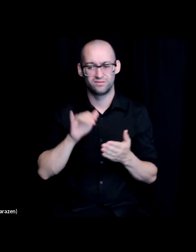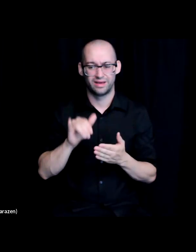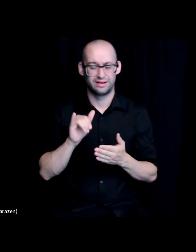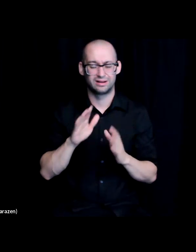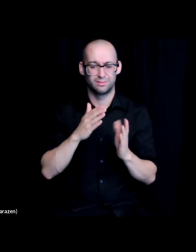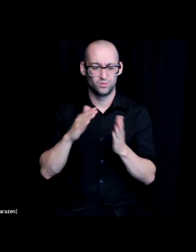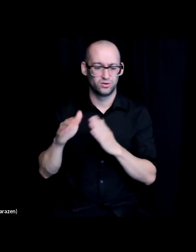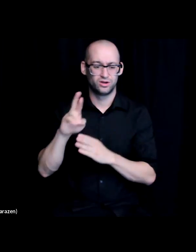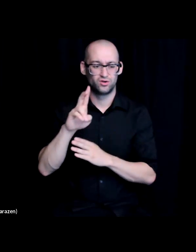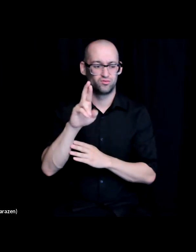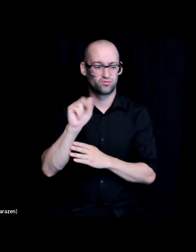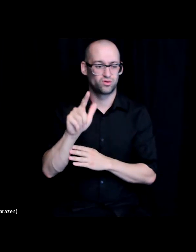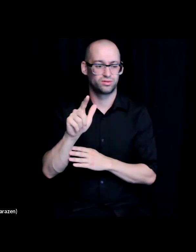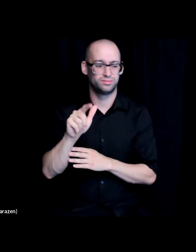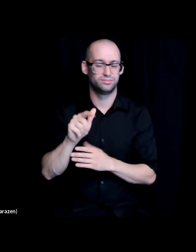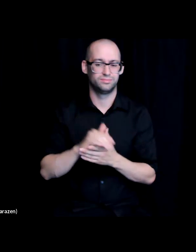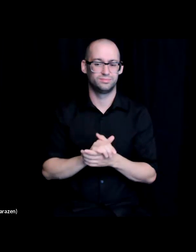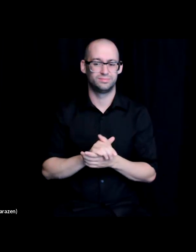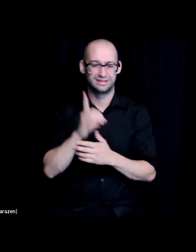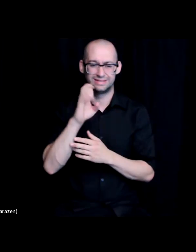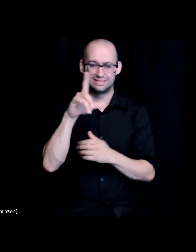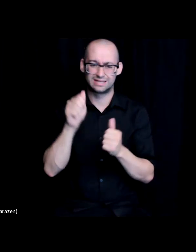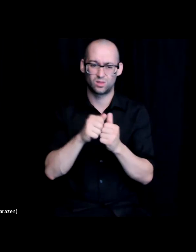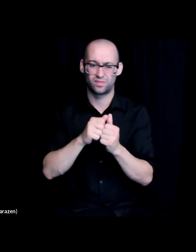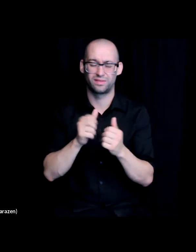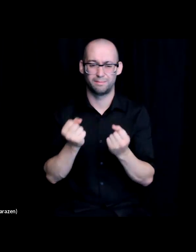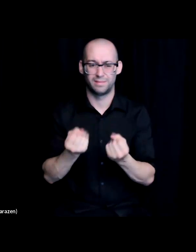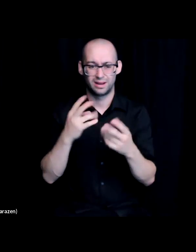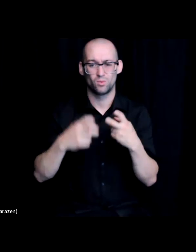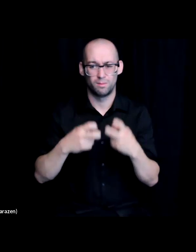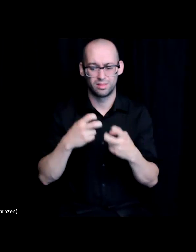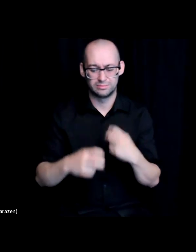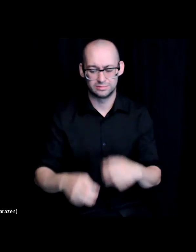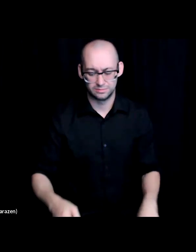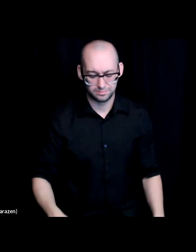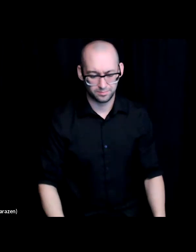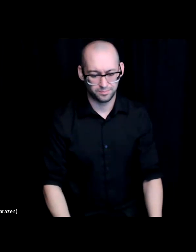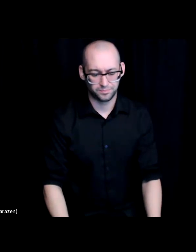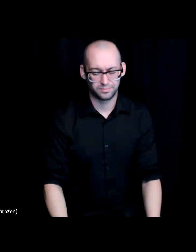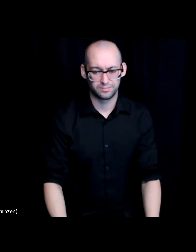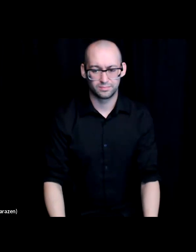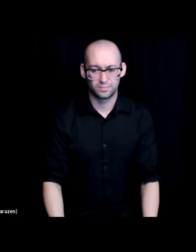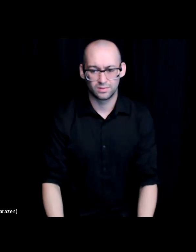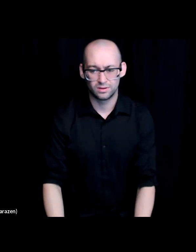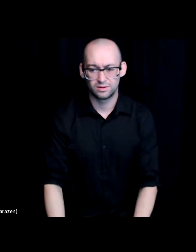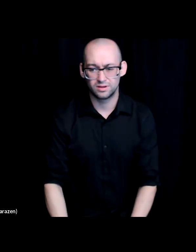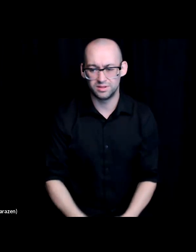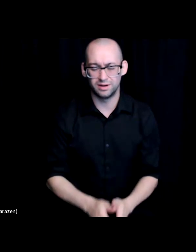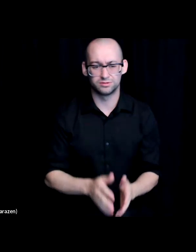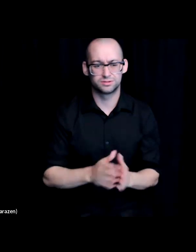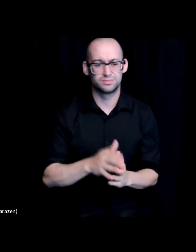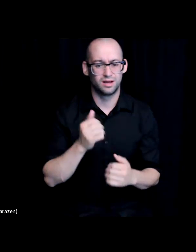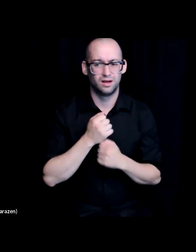and dealing with many of the problems we have to deal with here. I love living on the farm. I love